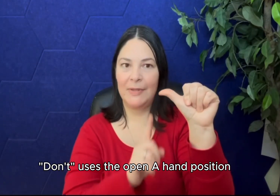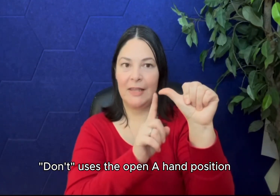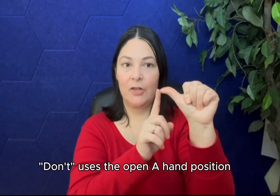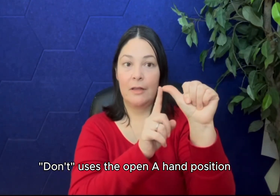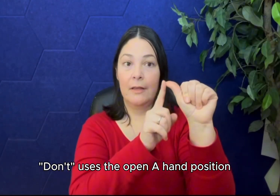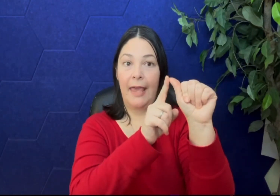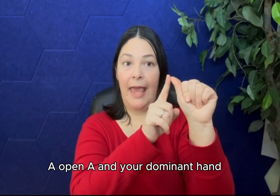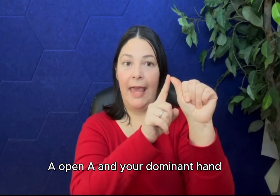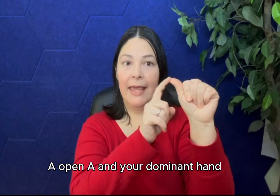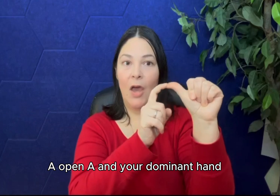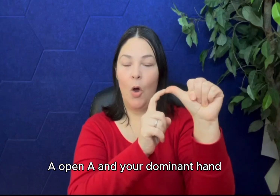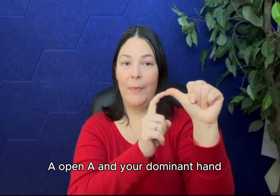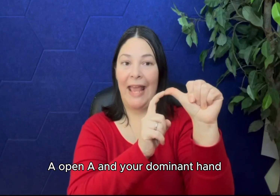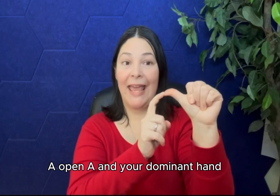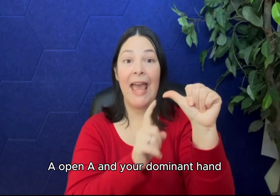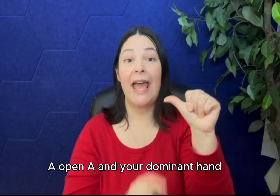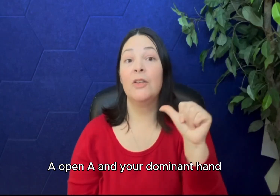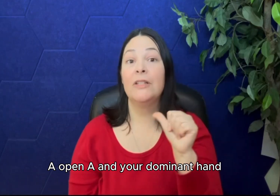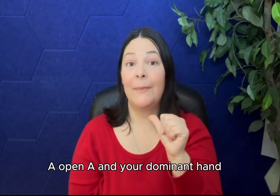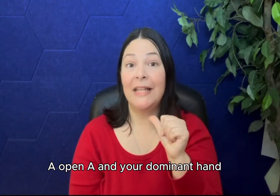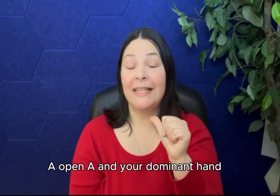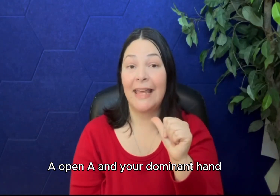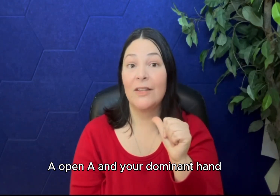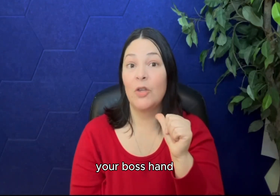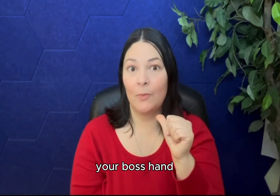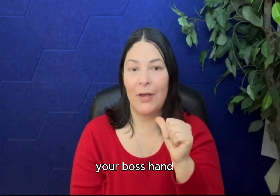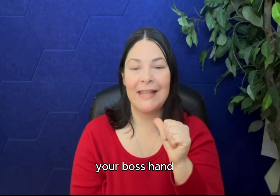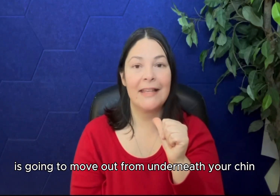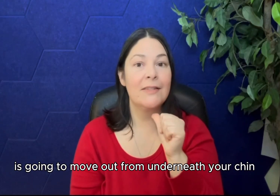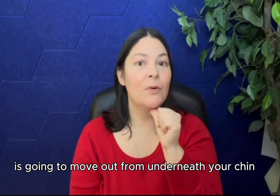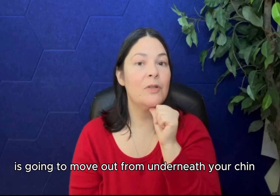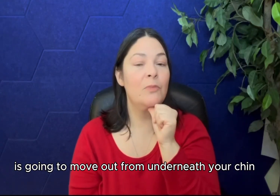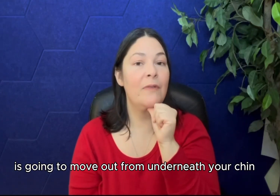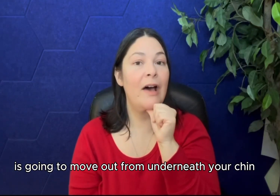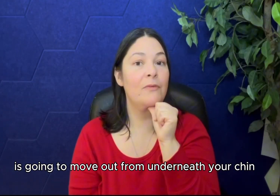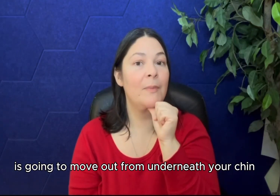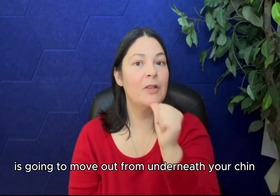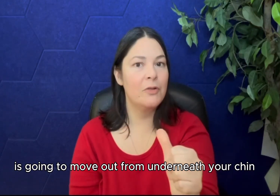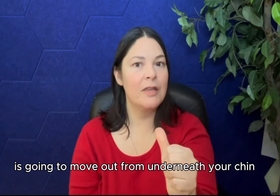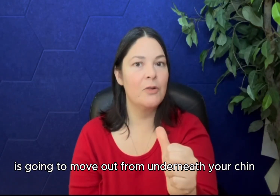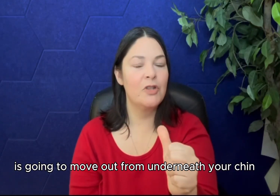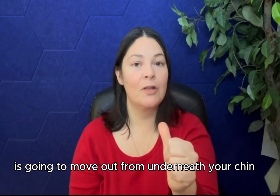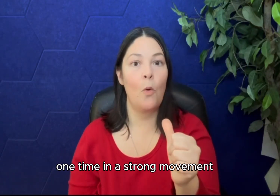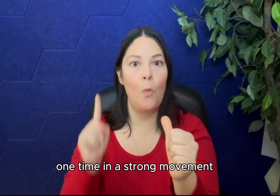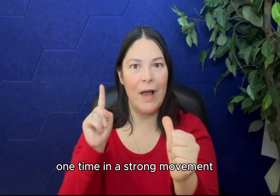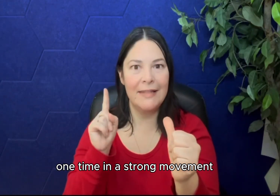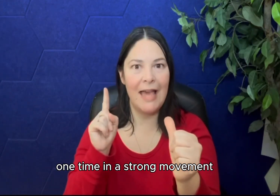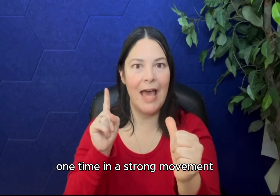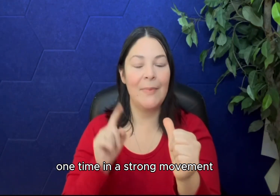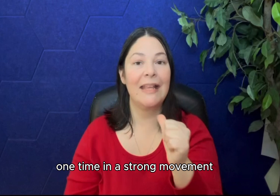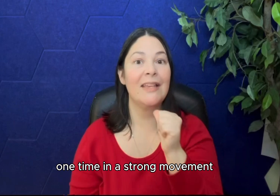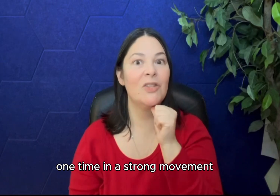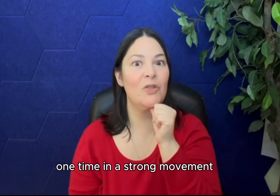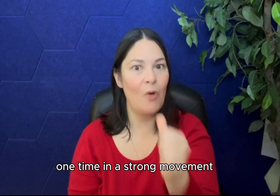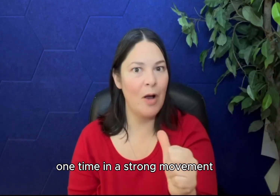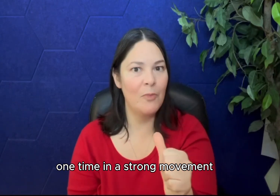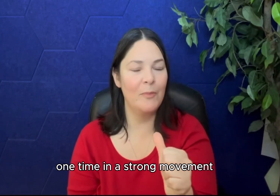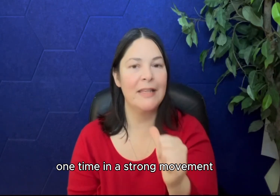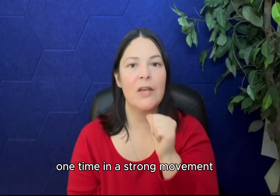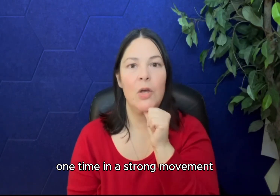position. A, open A, and your dominant hand, your boss hand, is going to move out from underneath your chin one time in a strong movement.